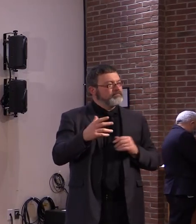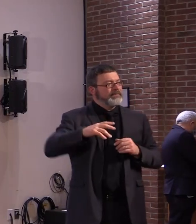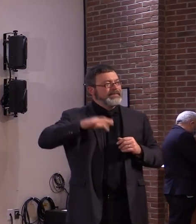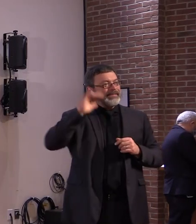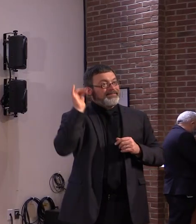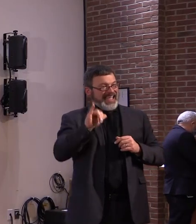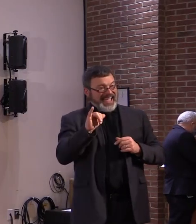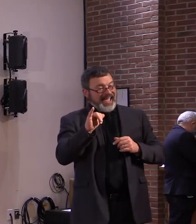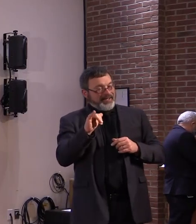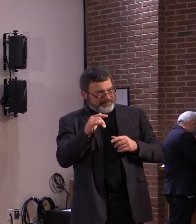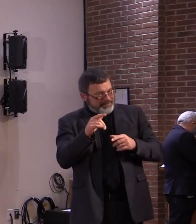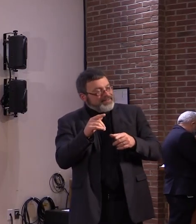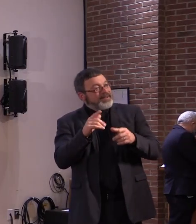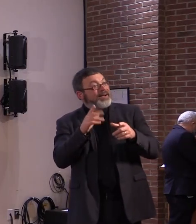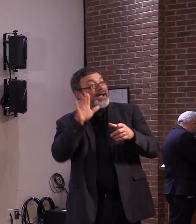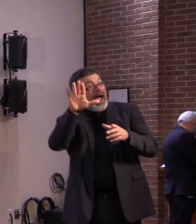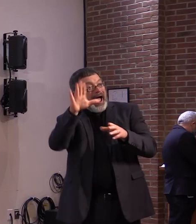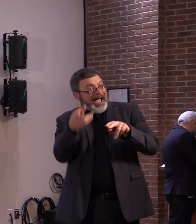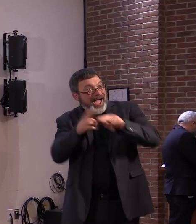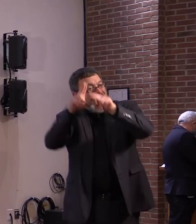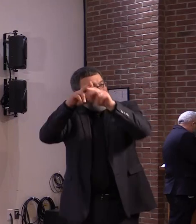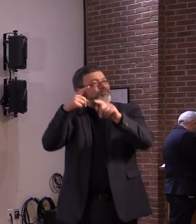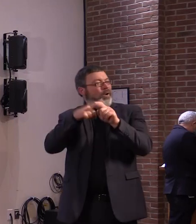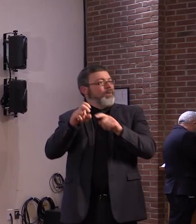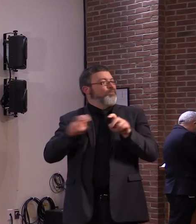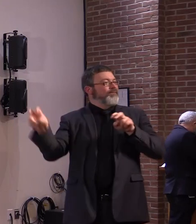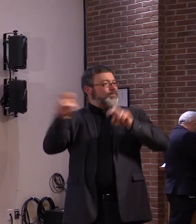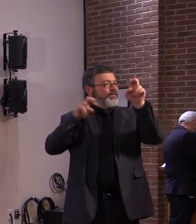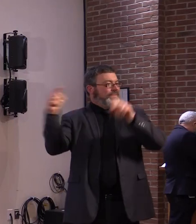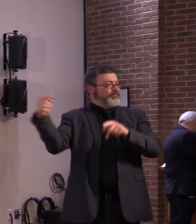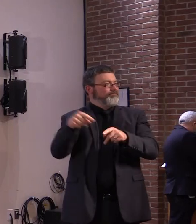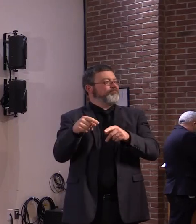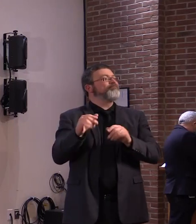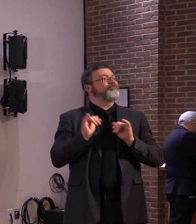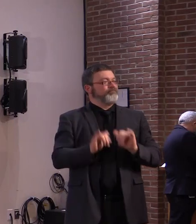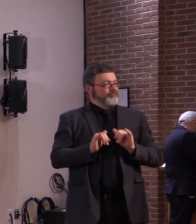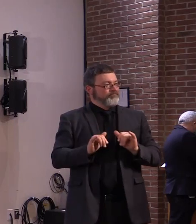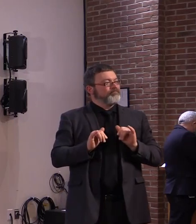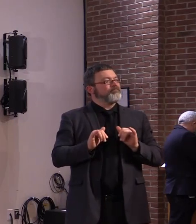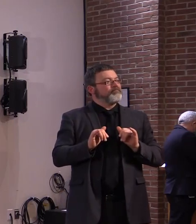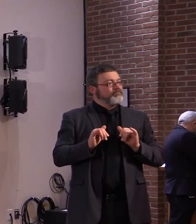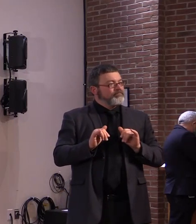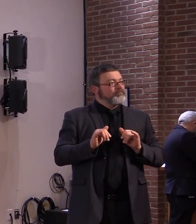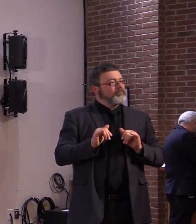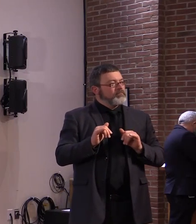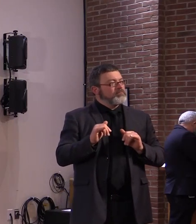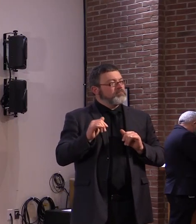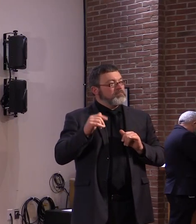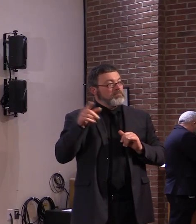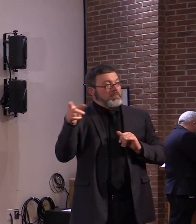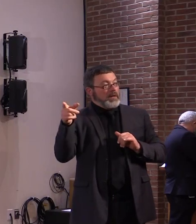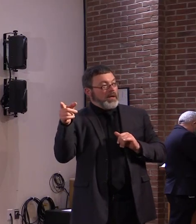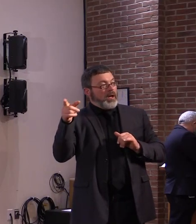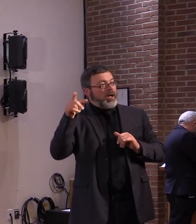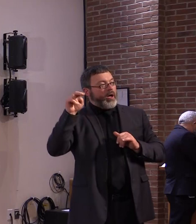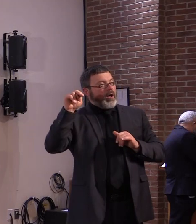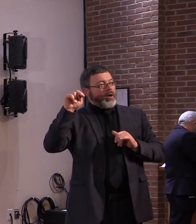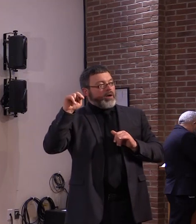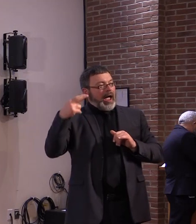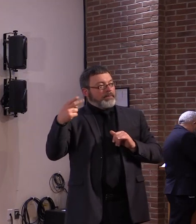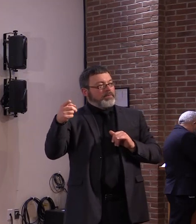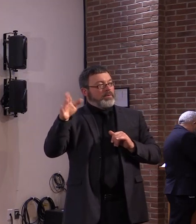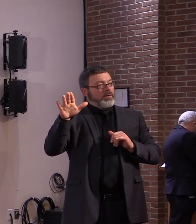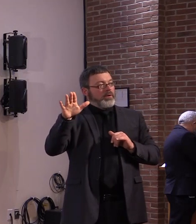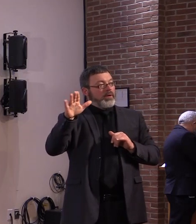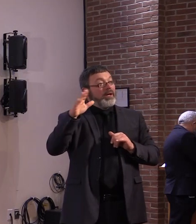also judging by their very frequent media releases to the public, they've been equally concerned about bars and